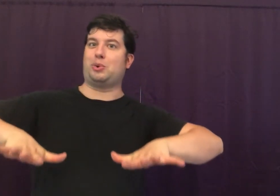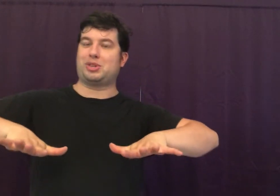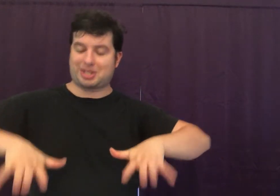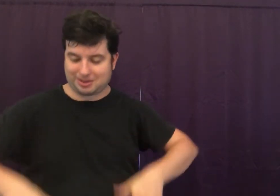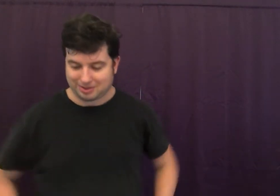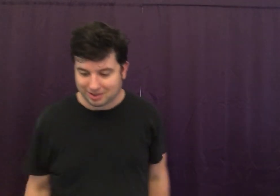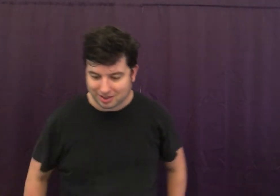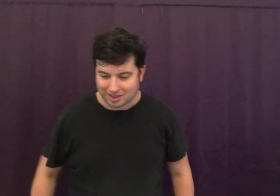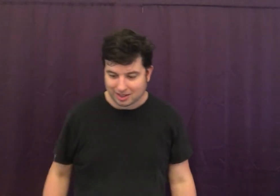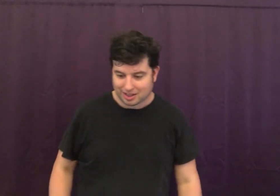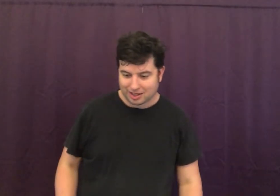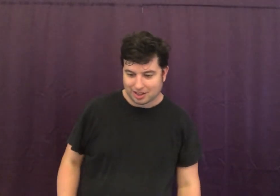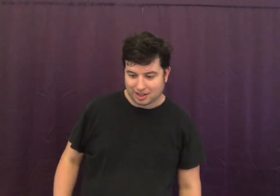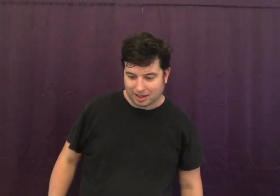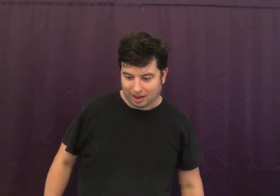Clothes.